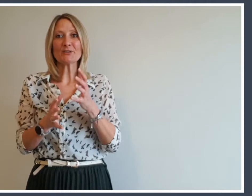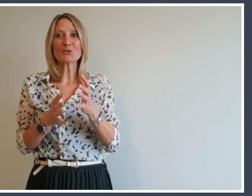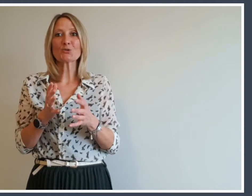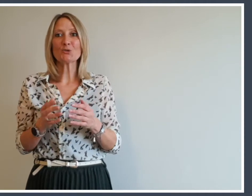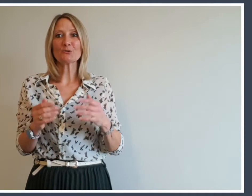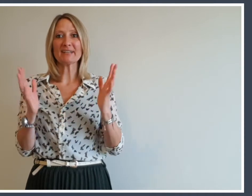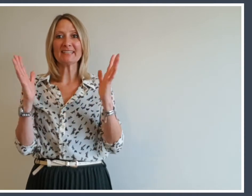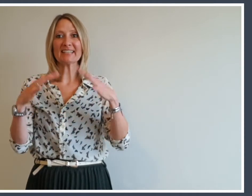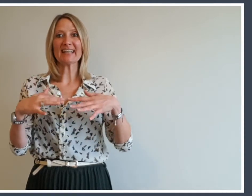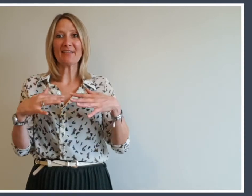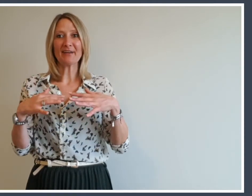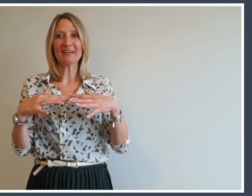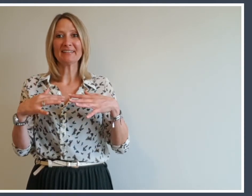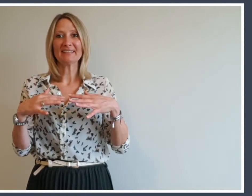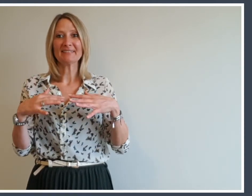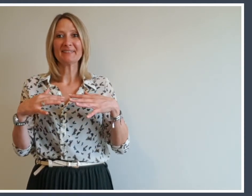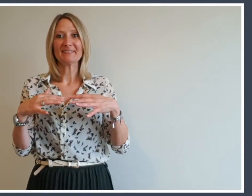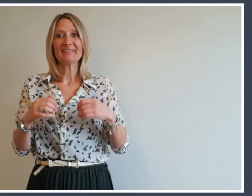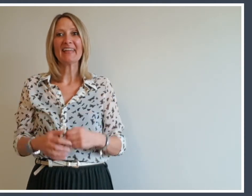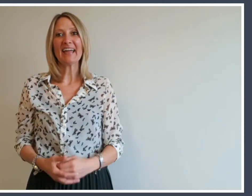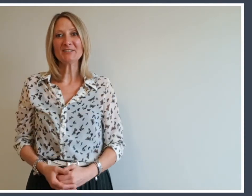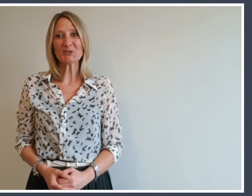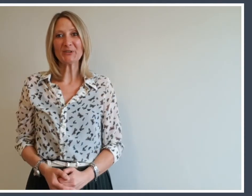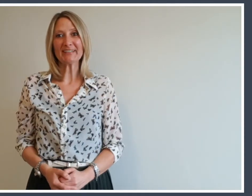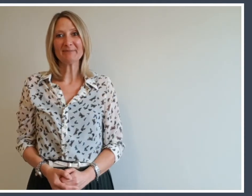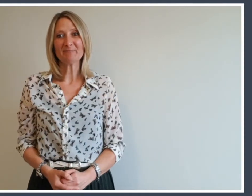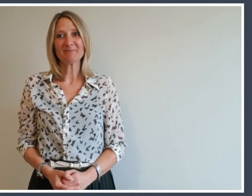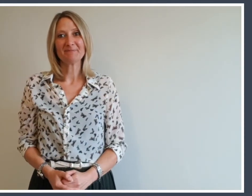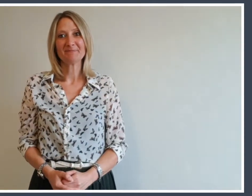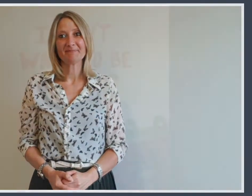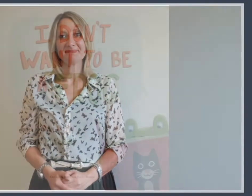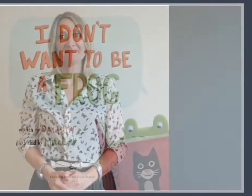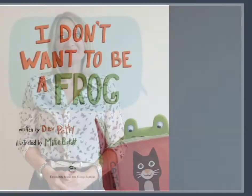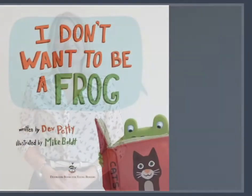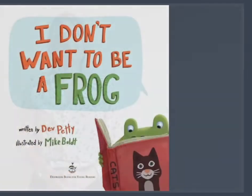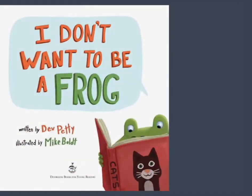sign the story together. Enjoy.